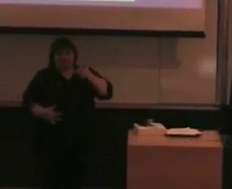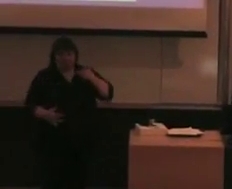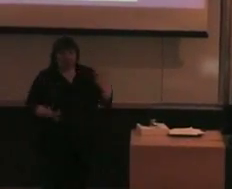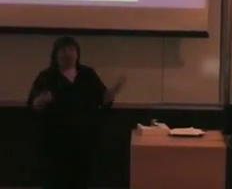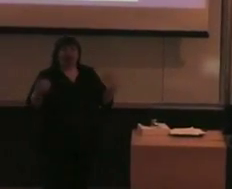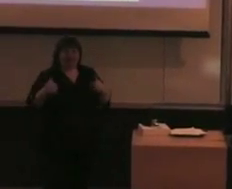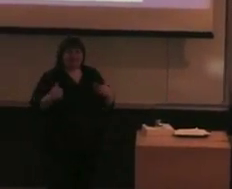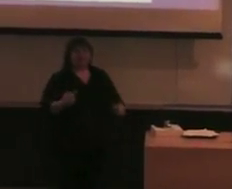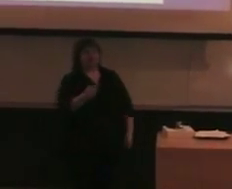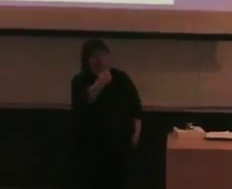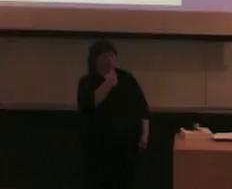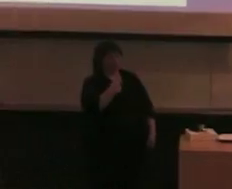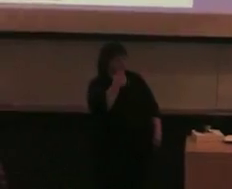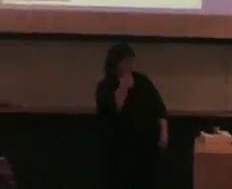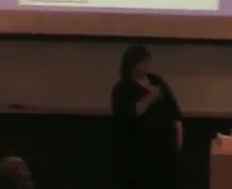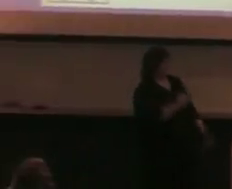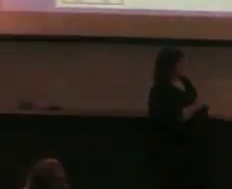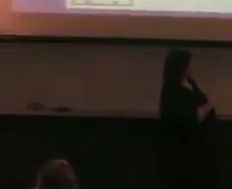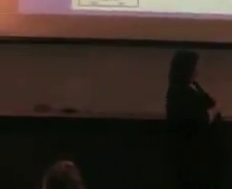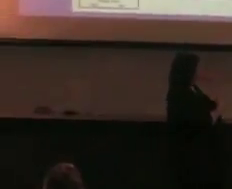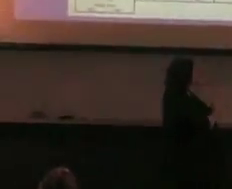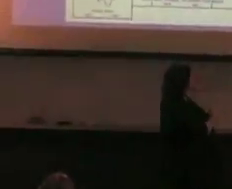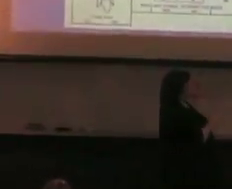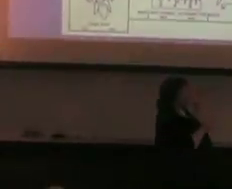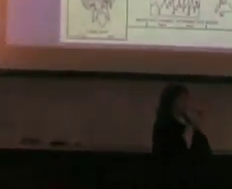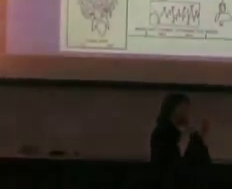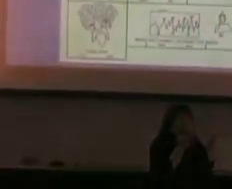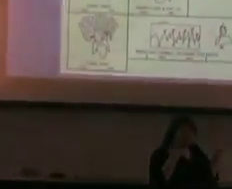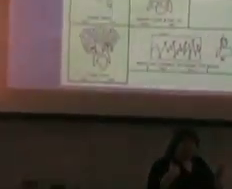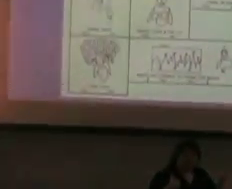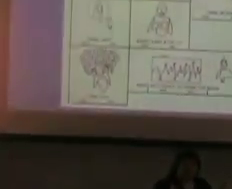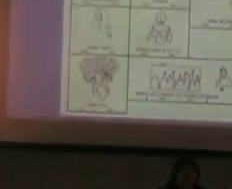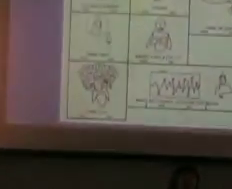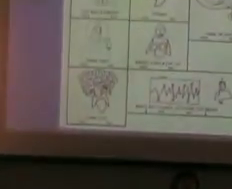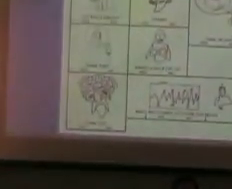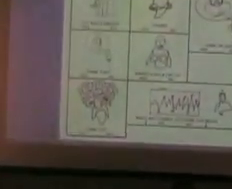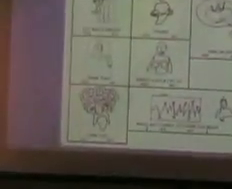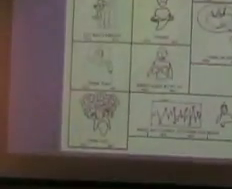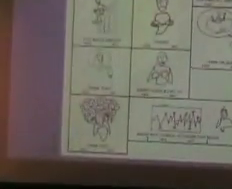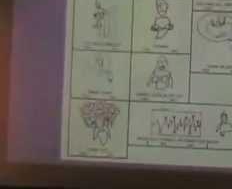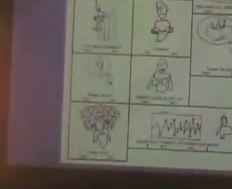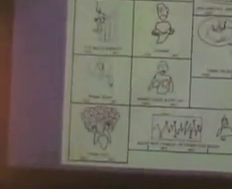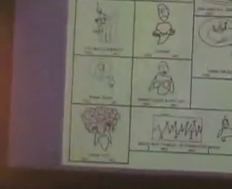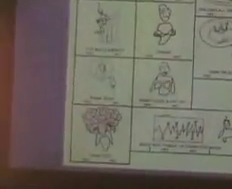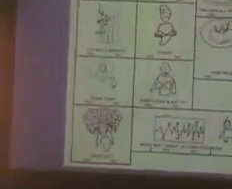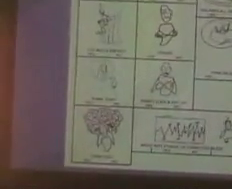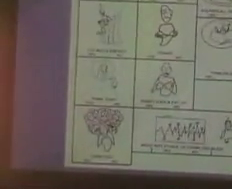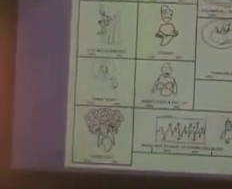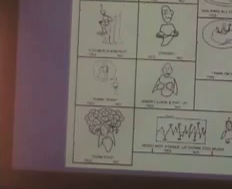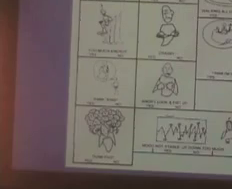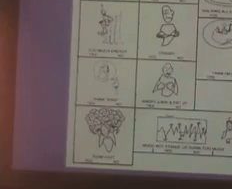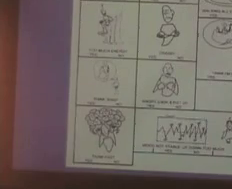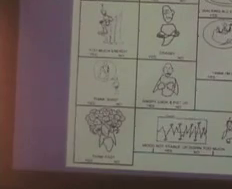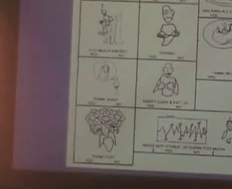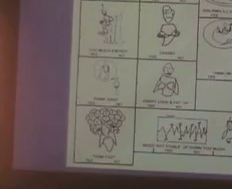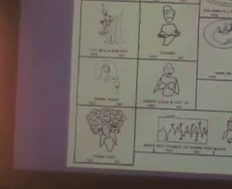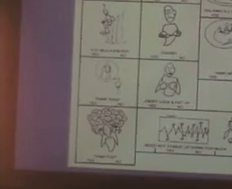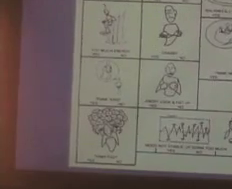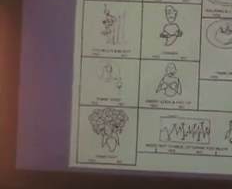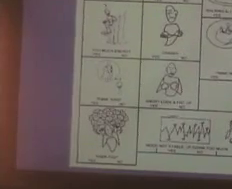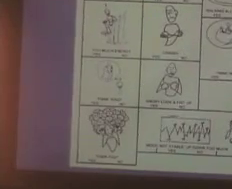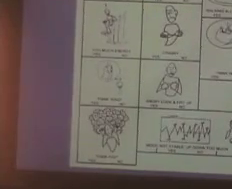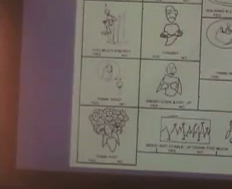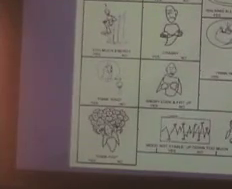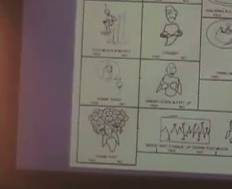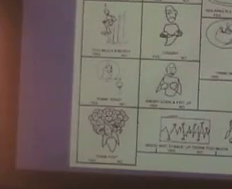example, well, we want to see, maybe, do they have any mania? So here are some pictures here that we have to work with our patients.